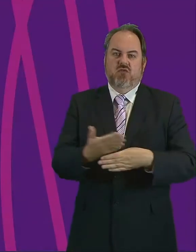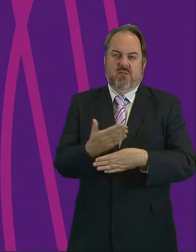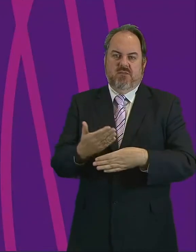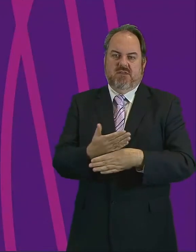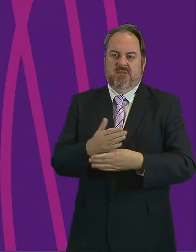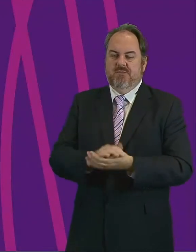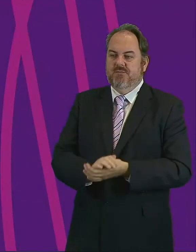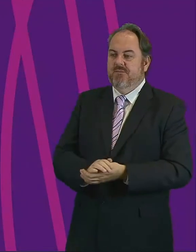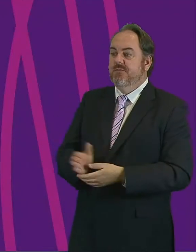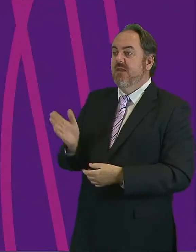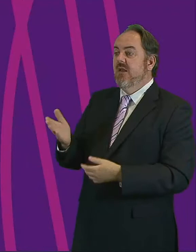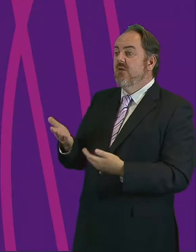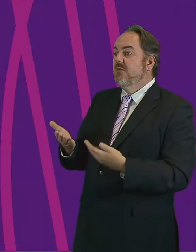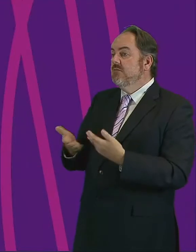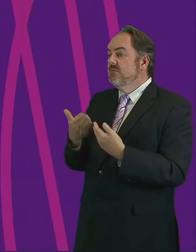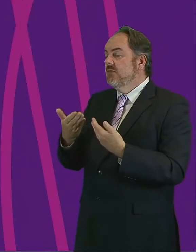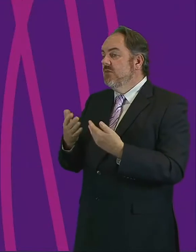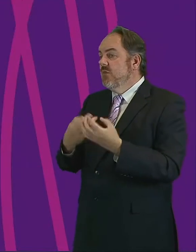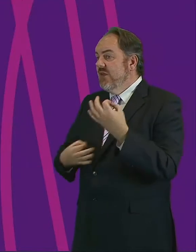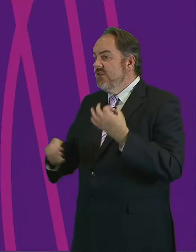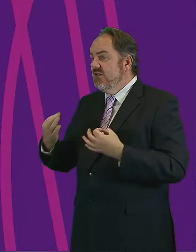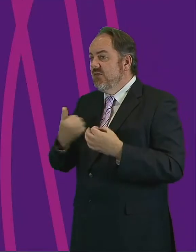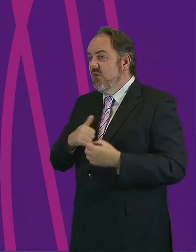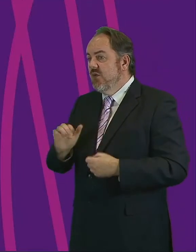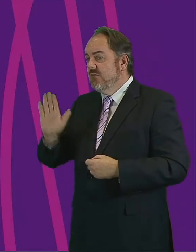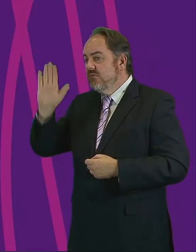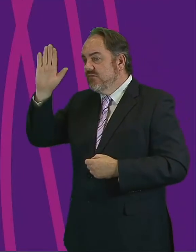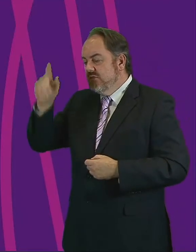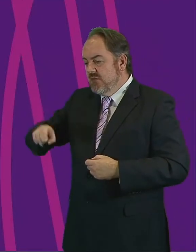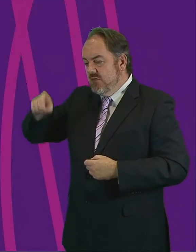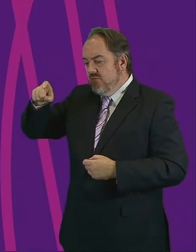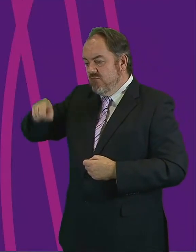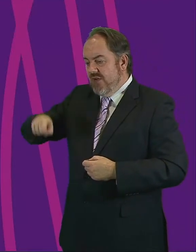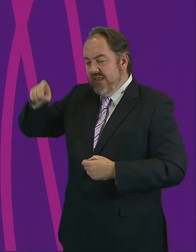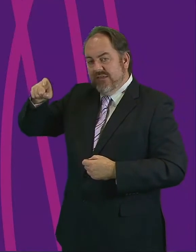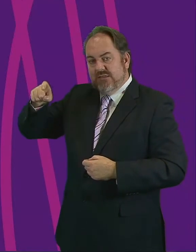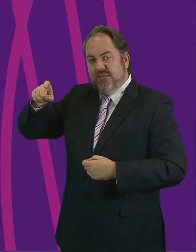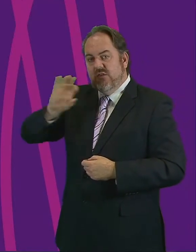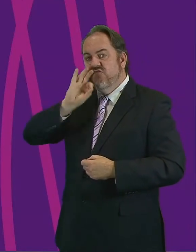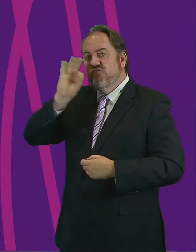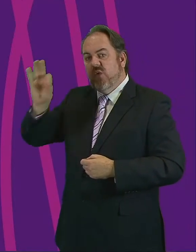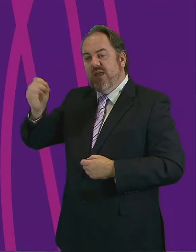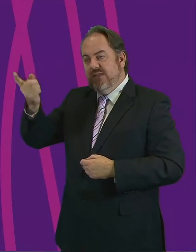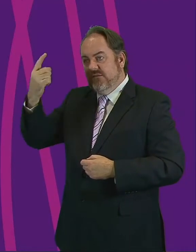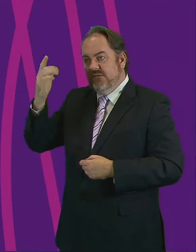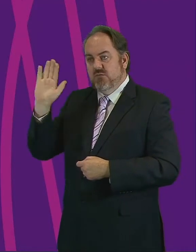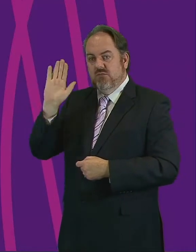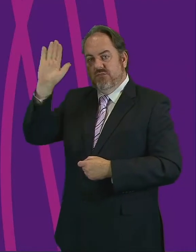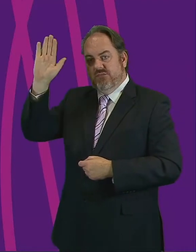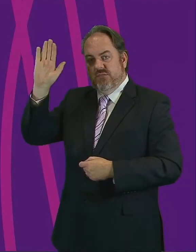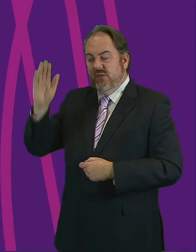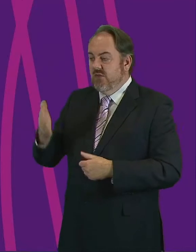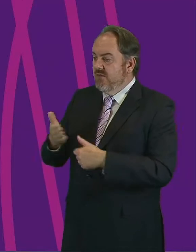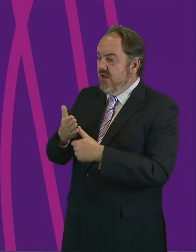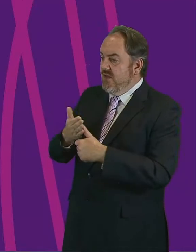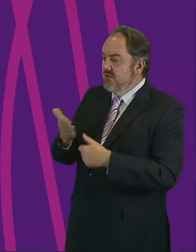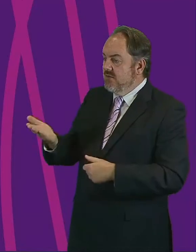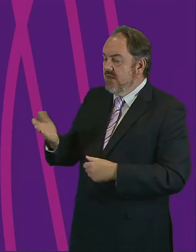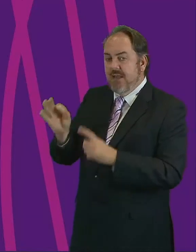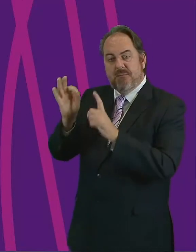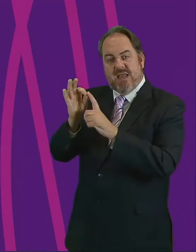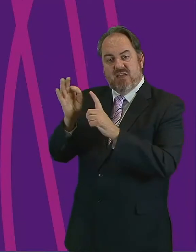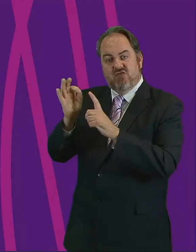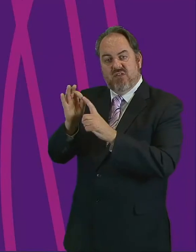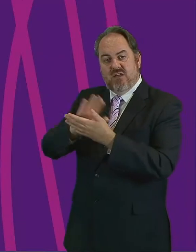Move to the open questions. Can I remind those who wish to ask a question to press their request to speak buttons, please? And I first of all call Patrick